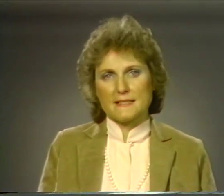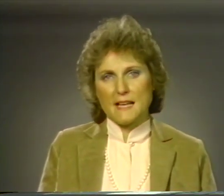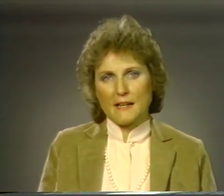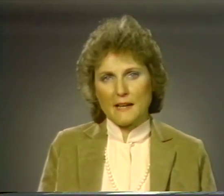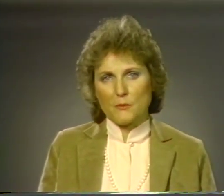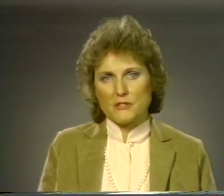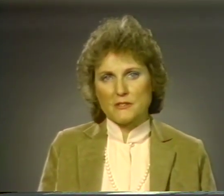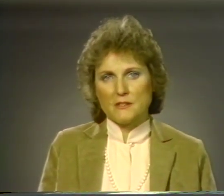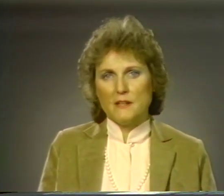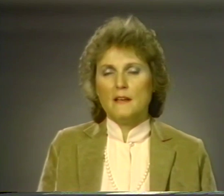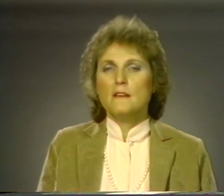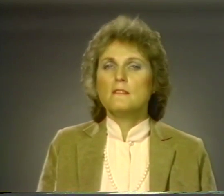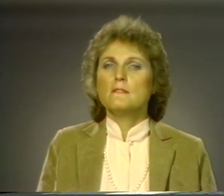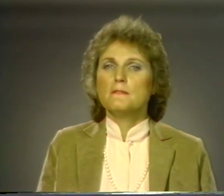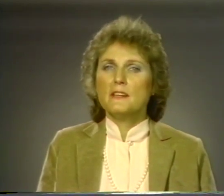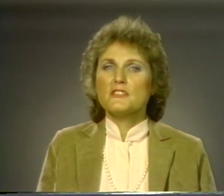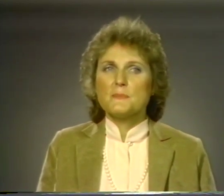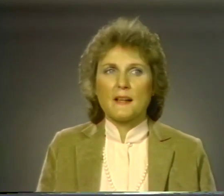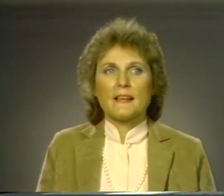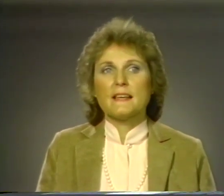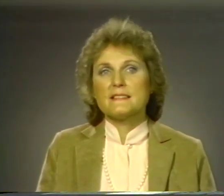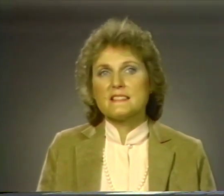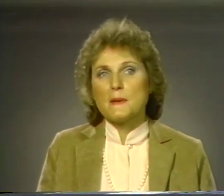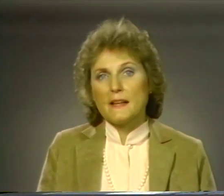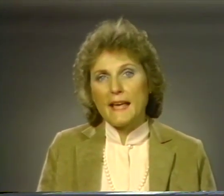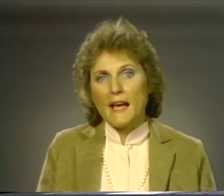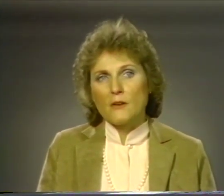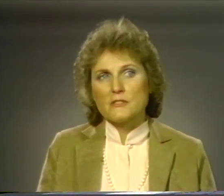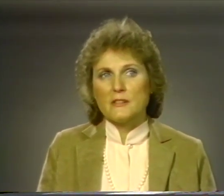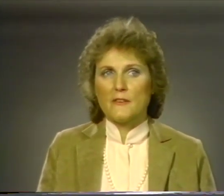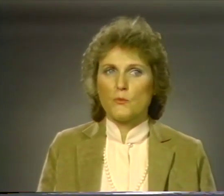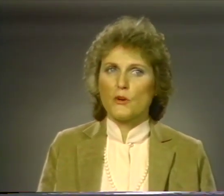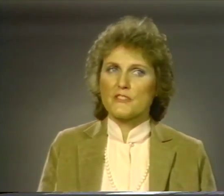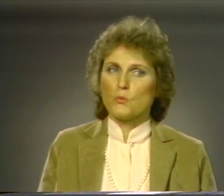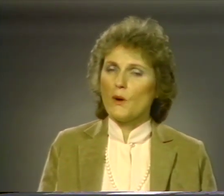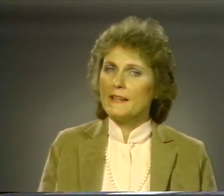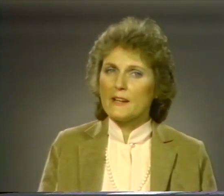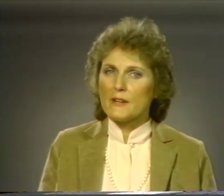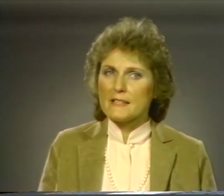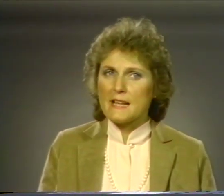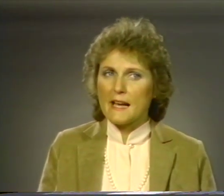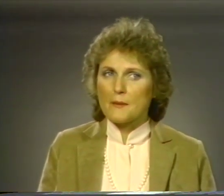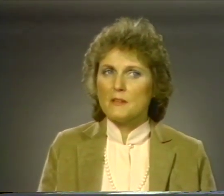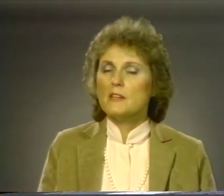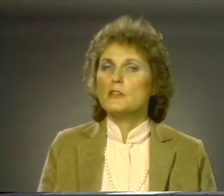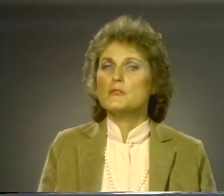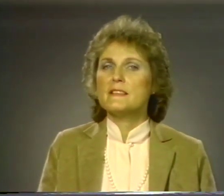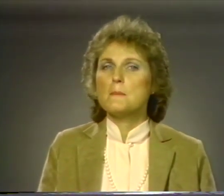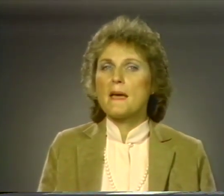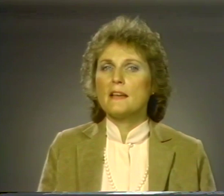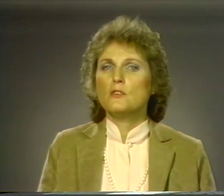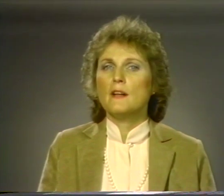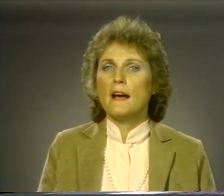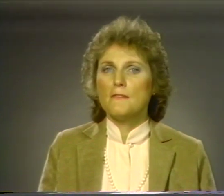sign language. Fingerspelling is the spelling out of the words one letter at a time using the manual